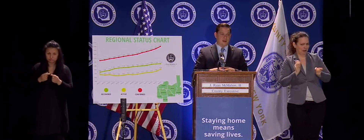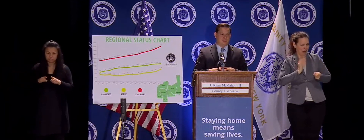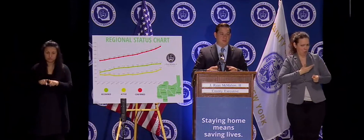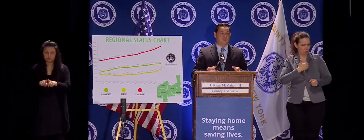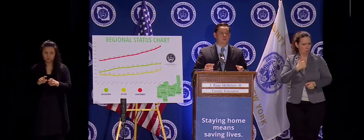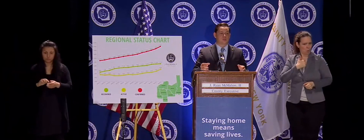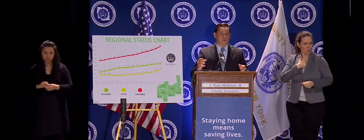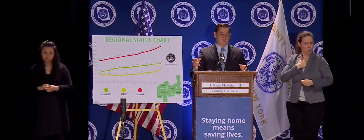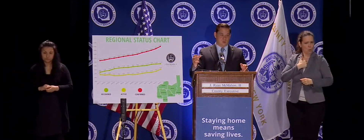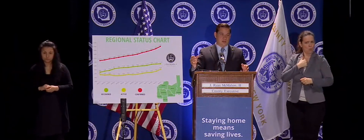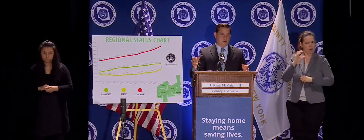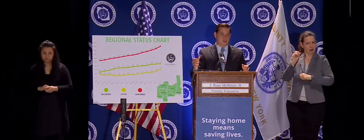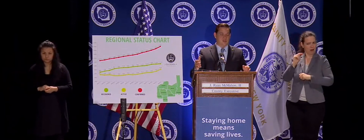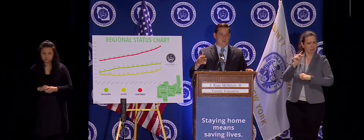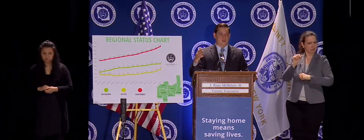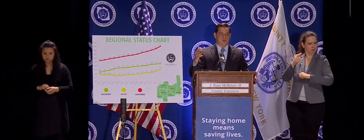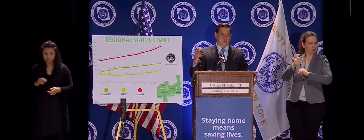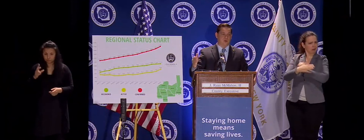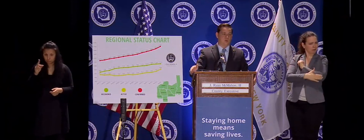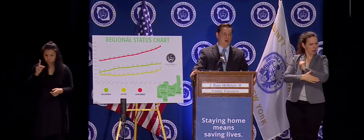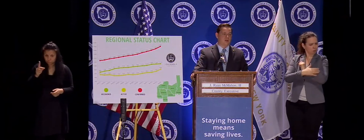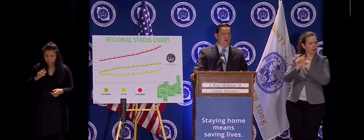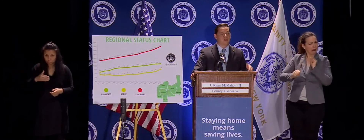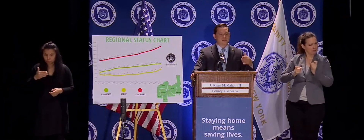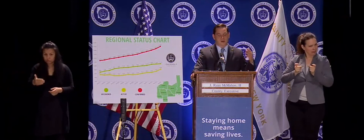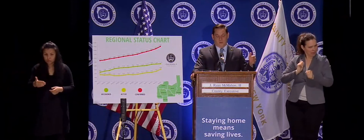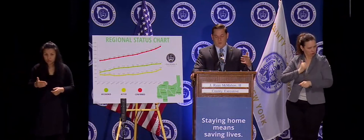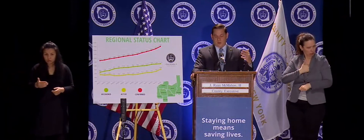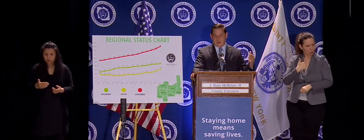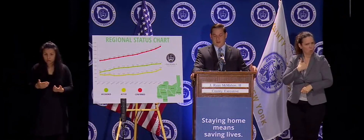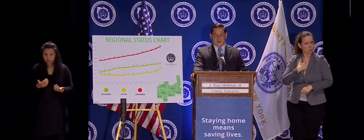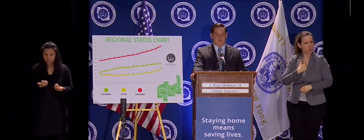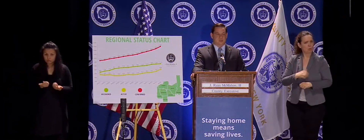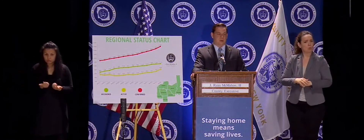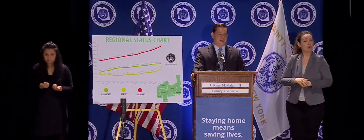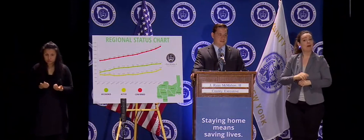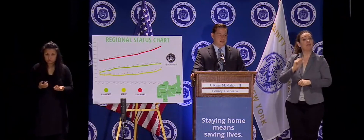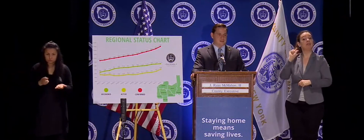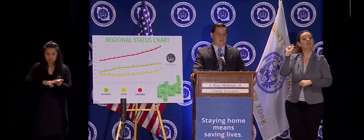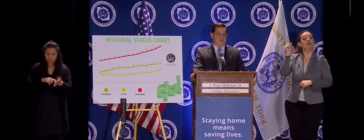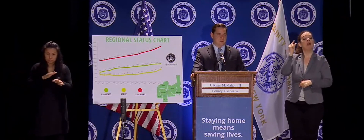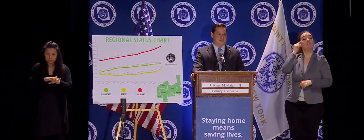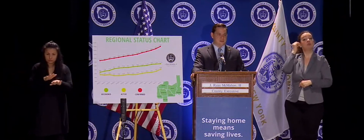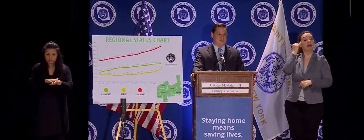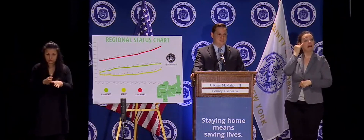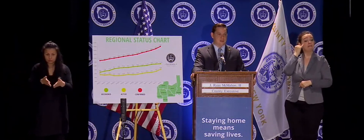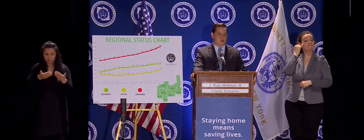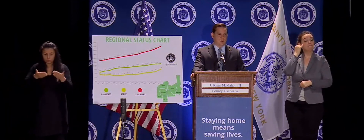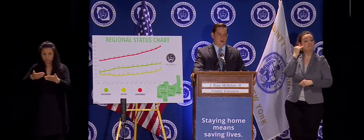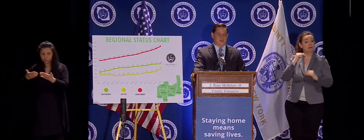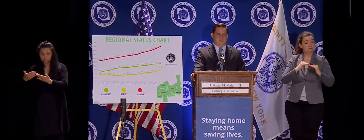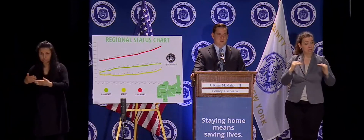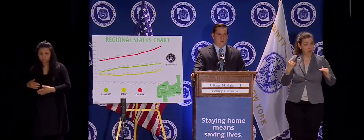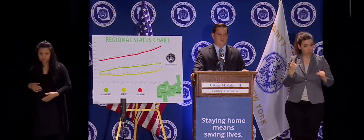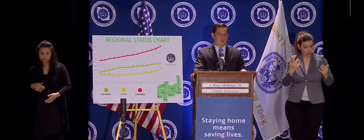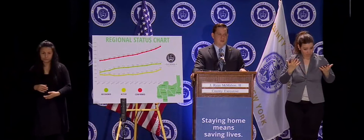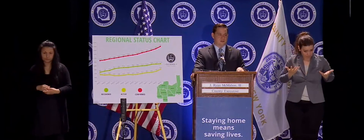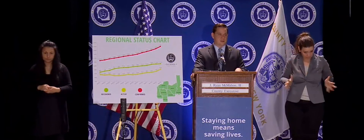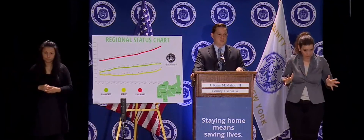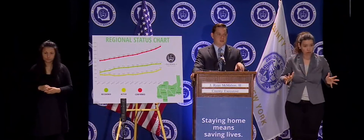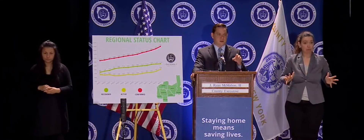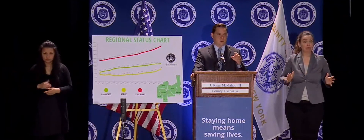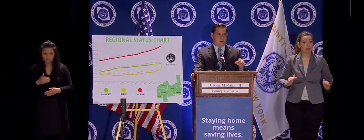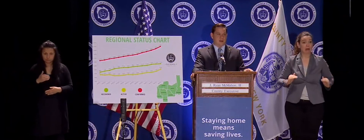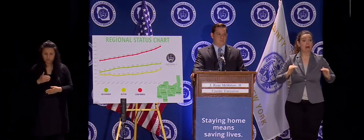can then maybe loosen those regulations if things are going well. So it's a process. It's a ton of work. It's a ton of work for